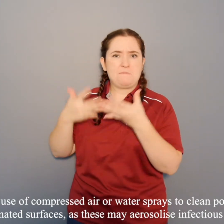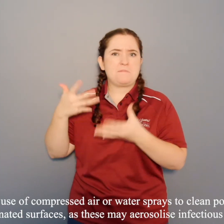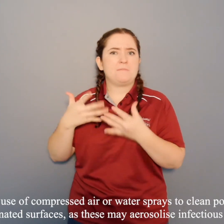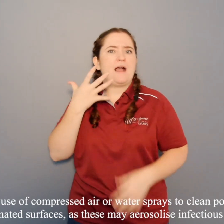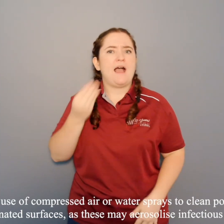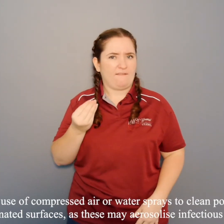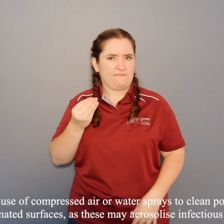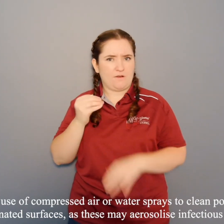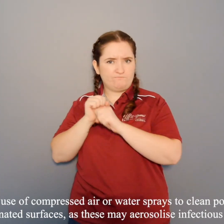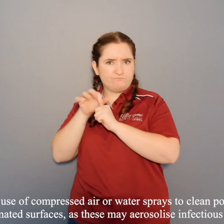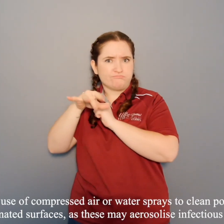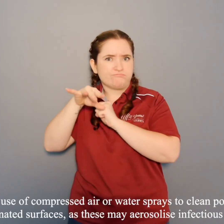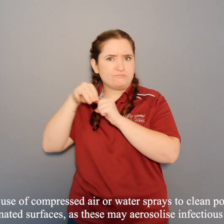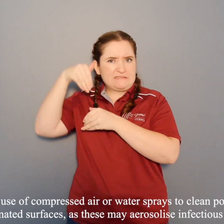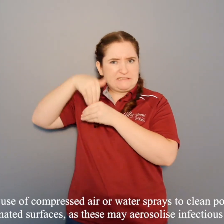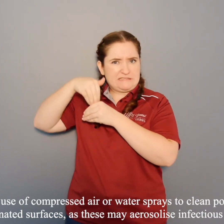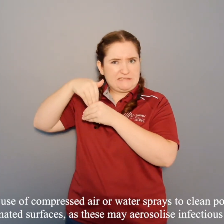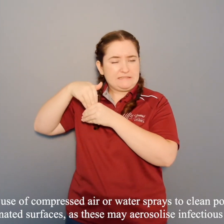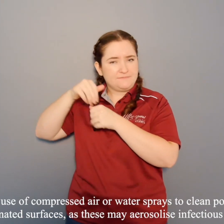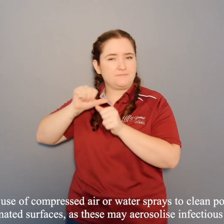may aerolize infectious materials.